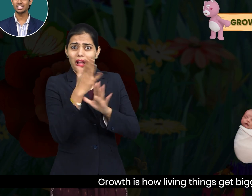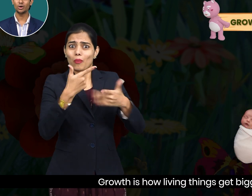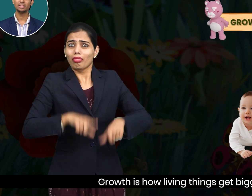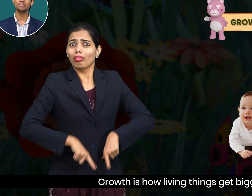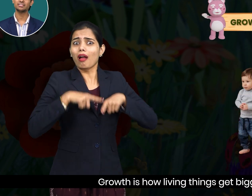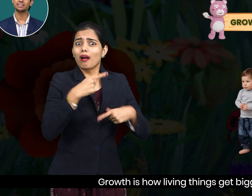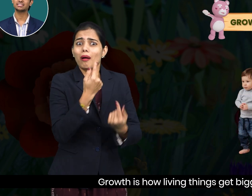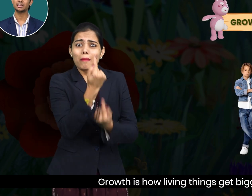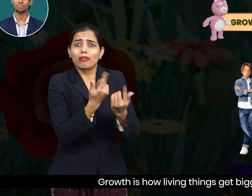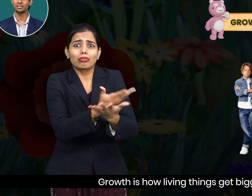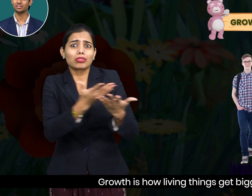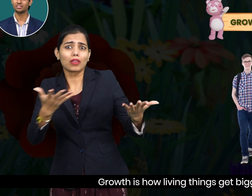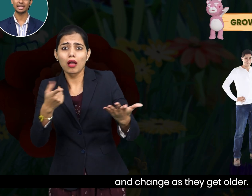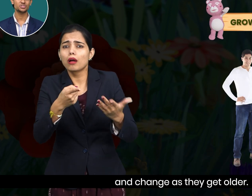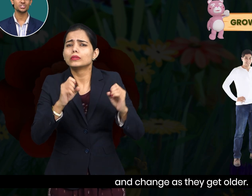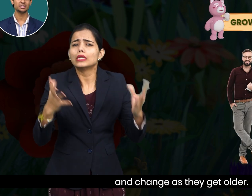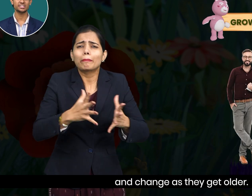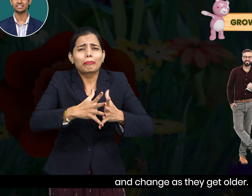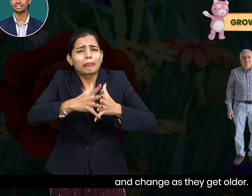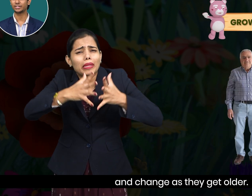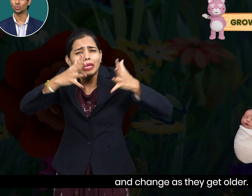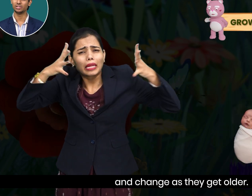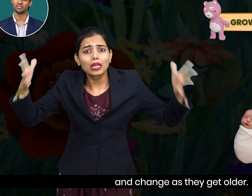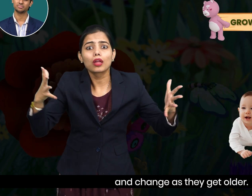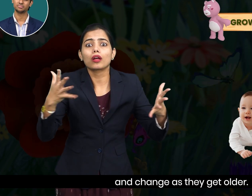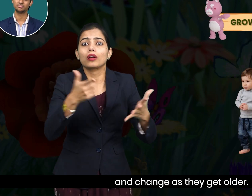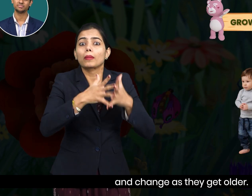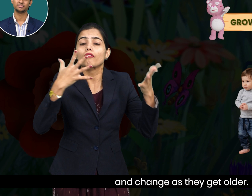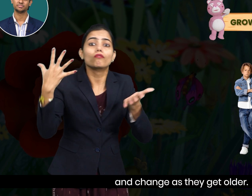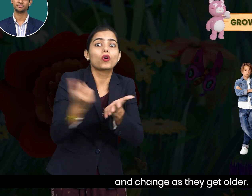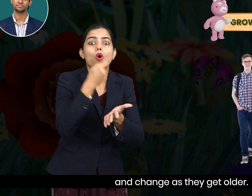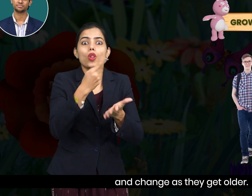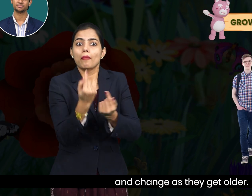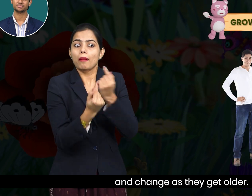Growth is how living things get bigger and change as they get older.